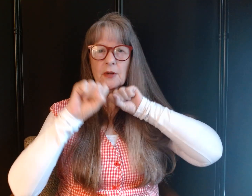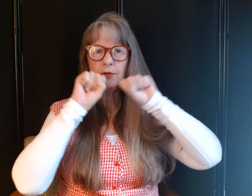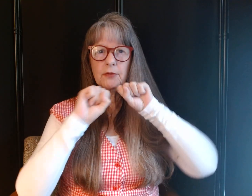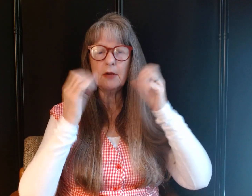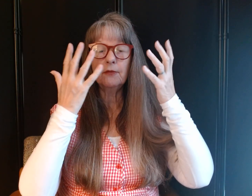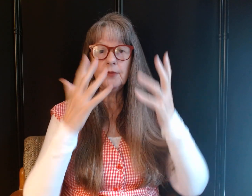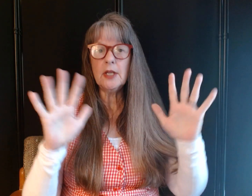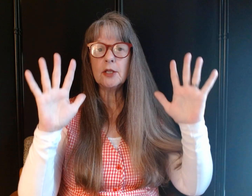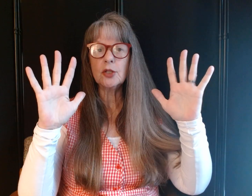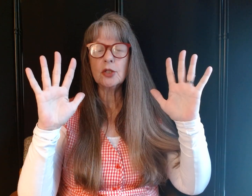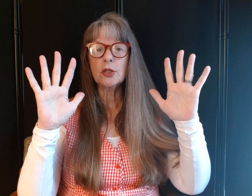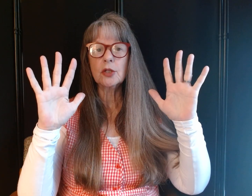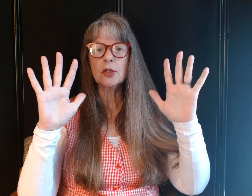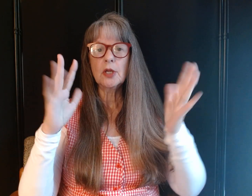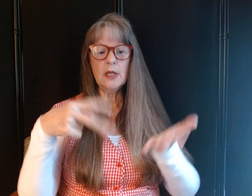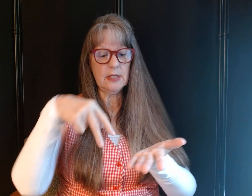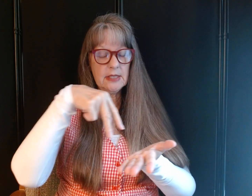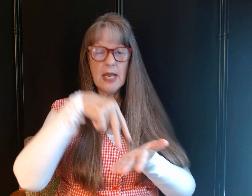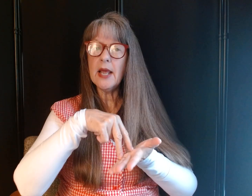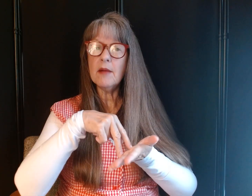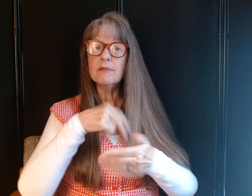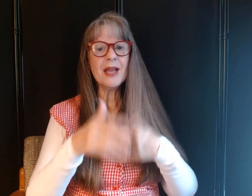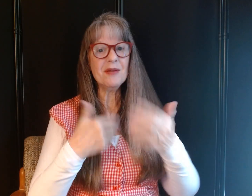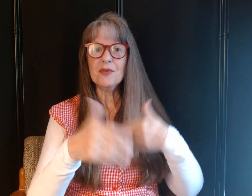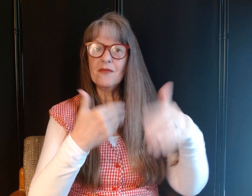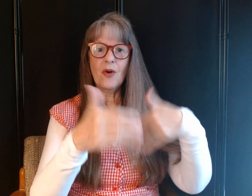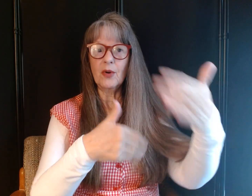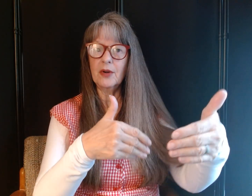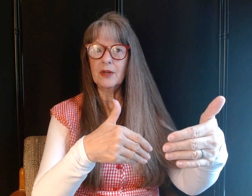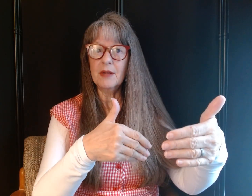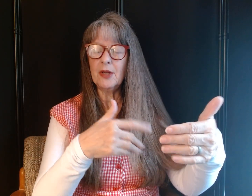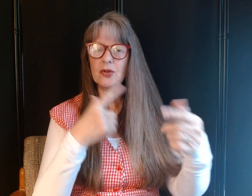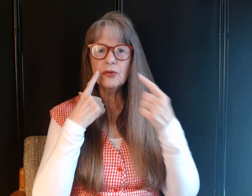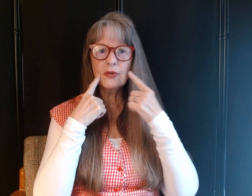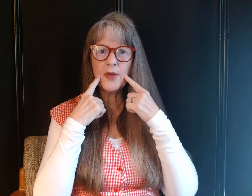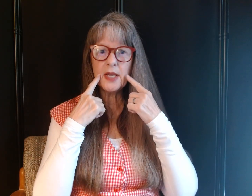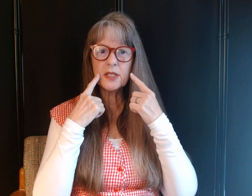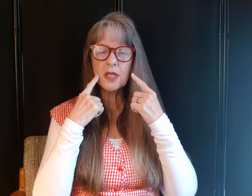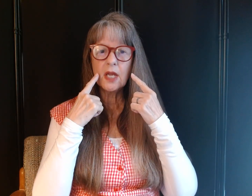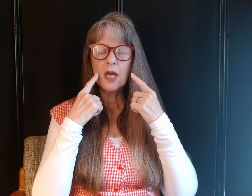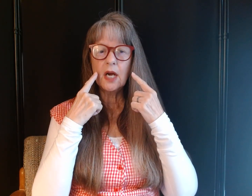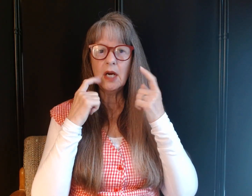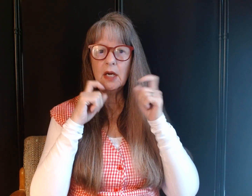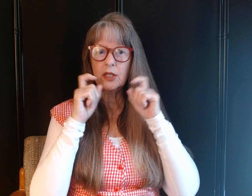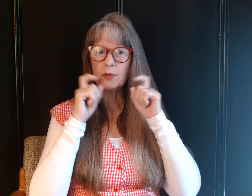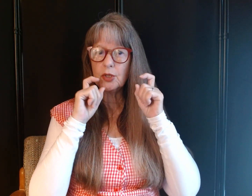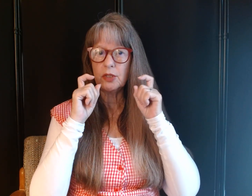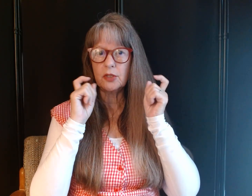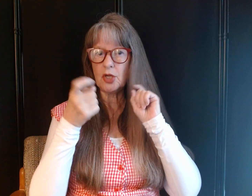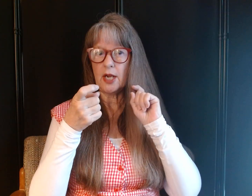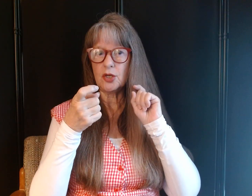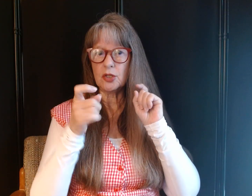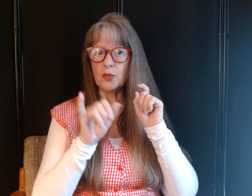tough, tough, finish, stand up, and move forward. And make sure your face expression has changed as